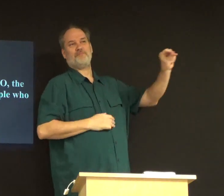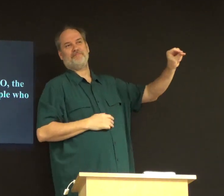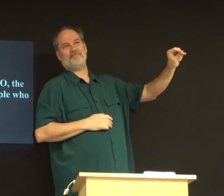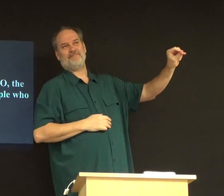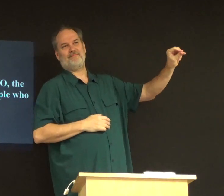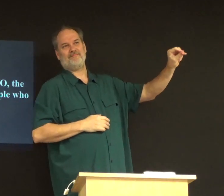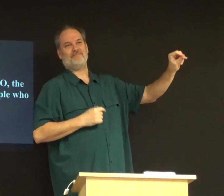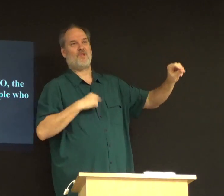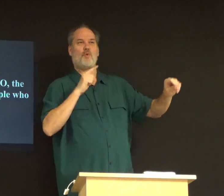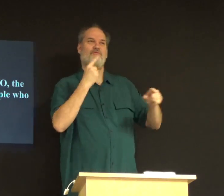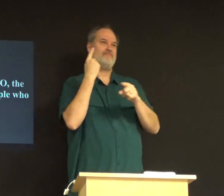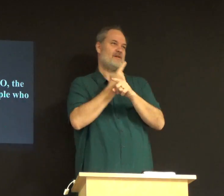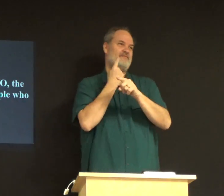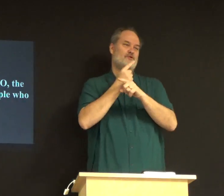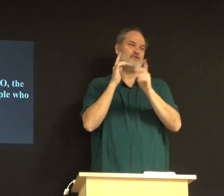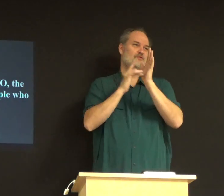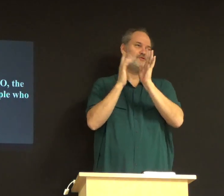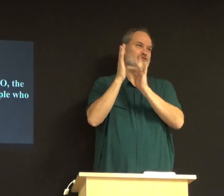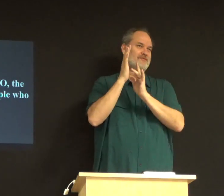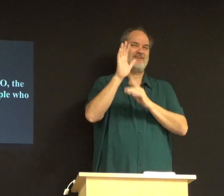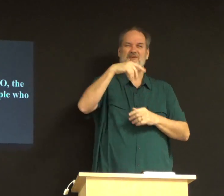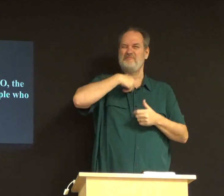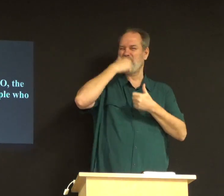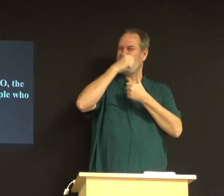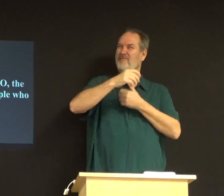And people around there don't want to say, oh, I want to thank the Lord.